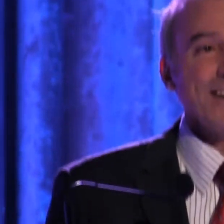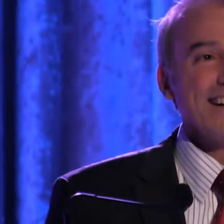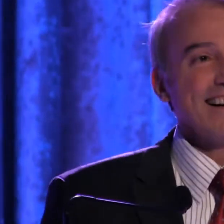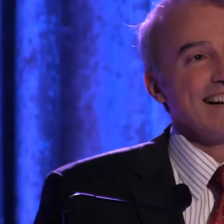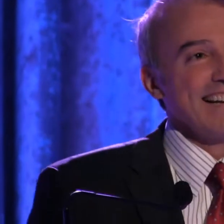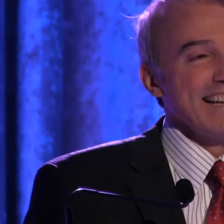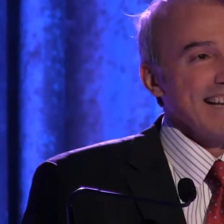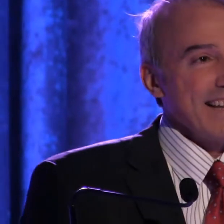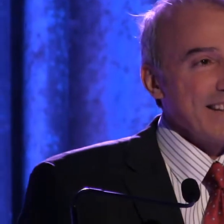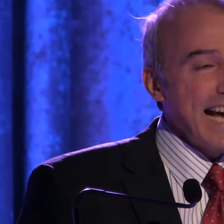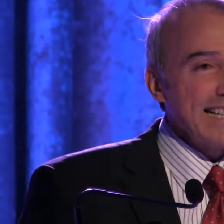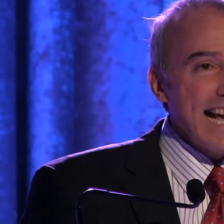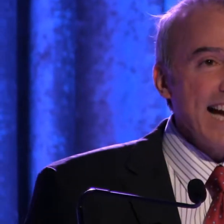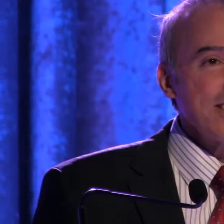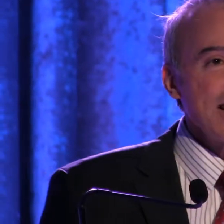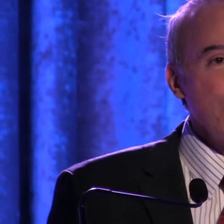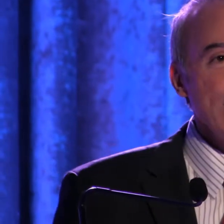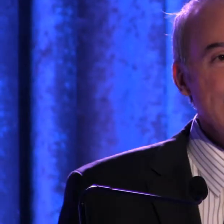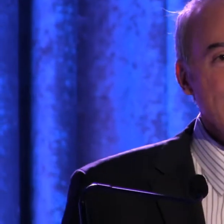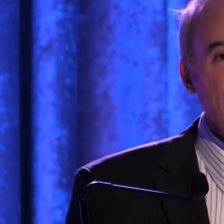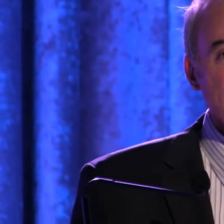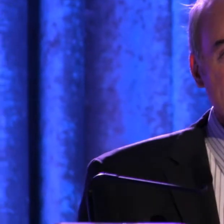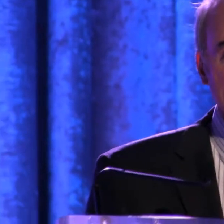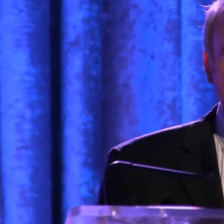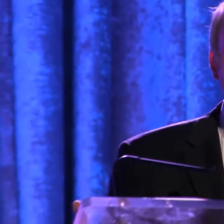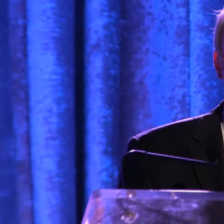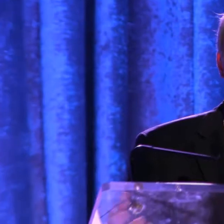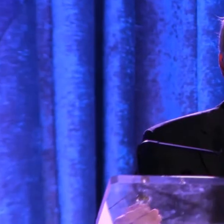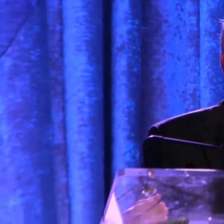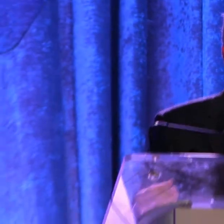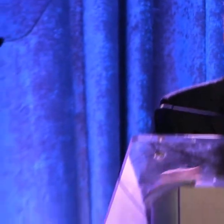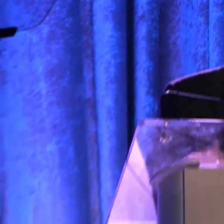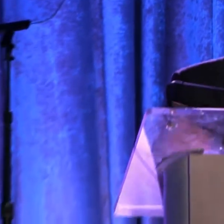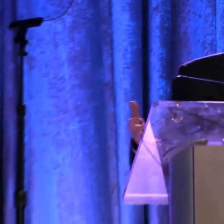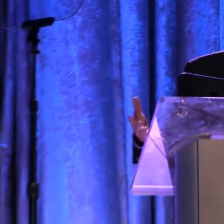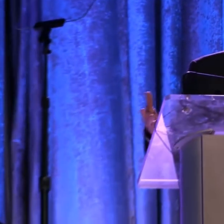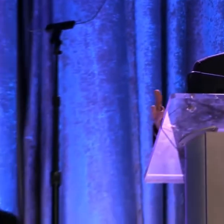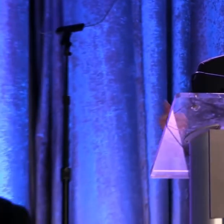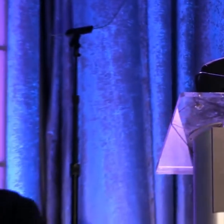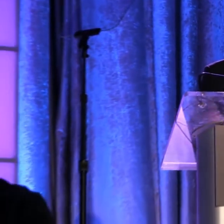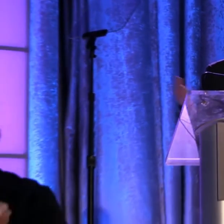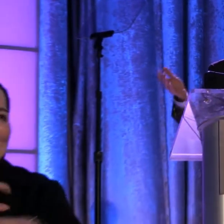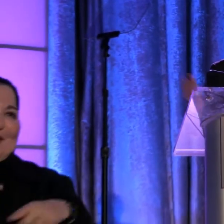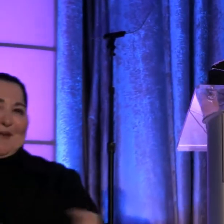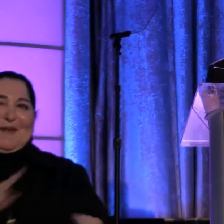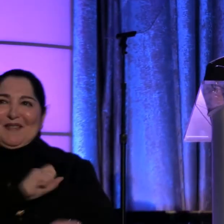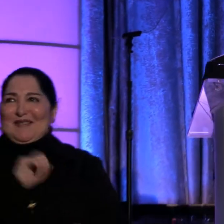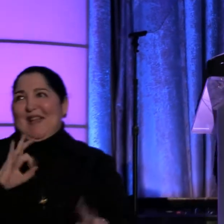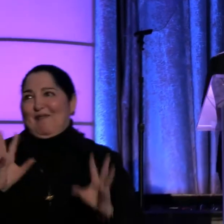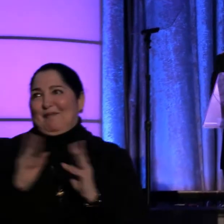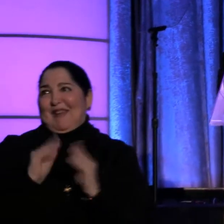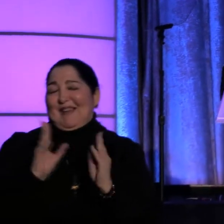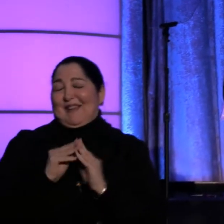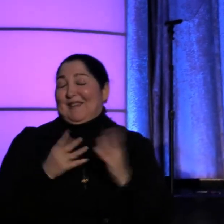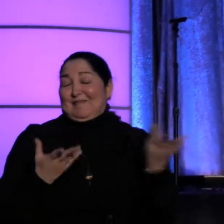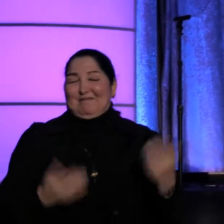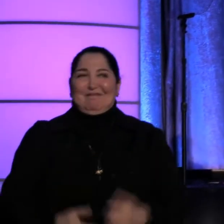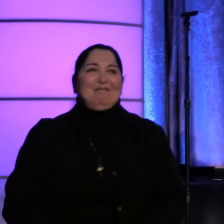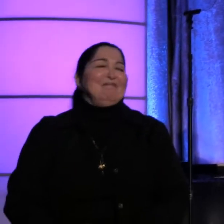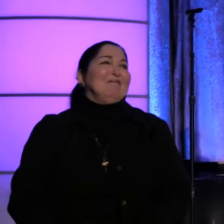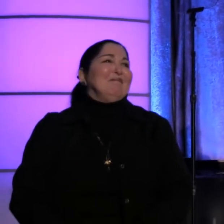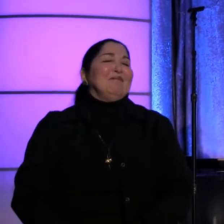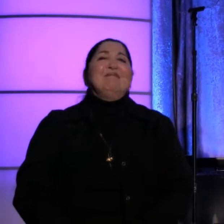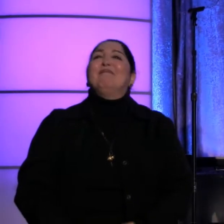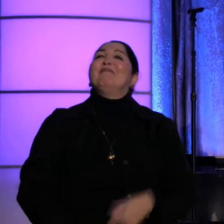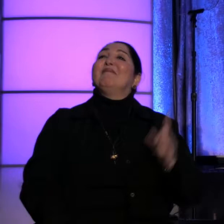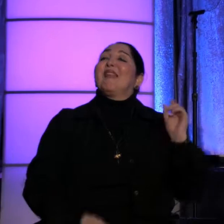Now, that's actually the way Scott conducts himself at our staff meeting, so that is, he's very practiced. So